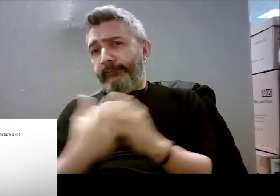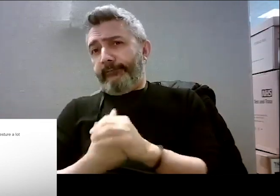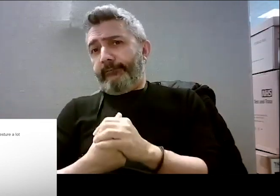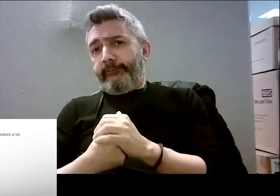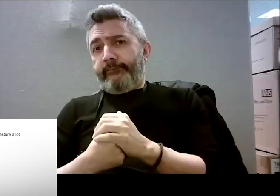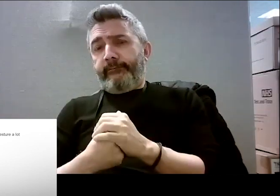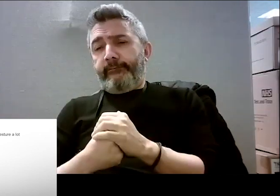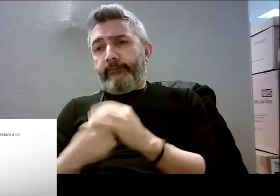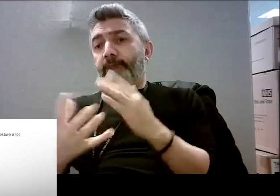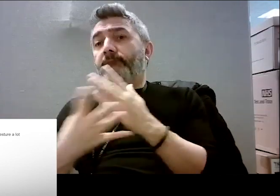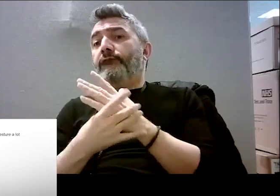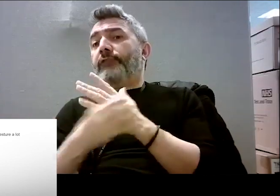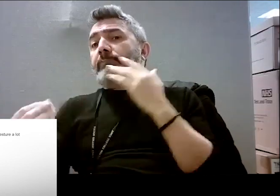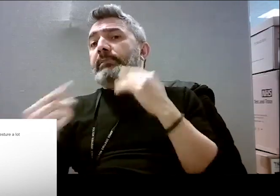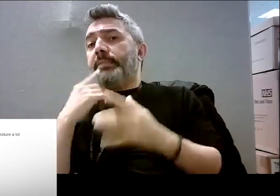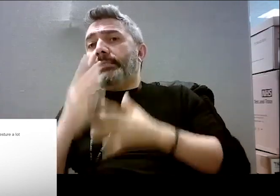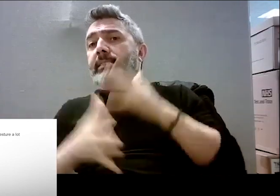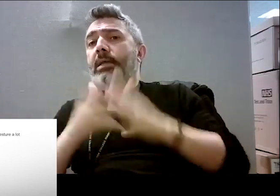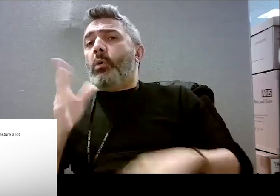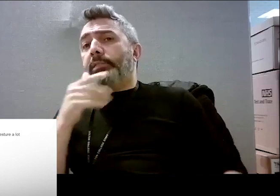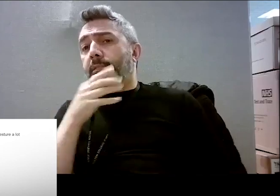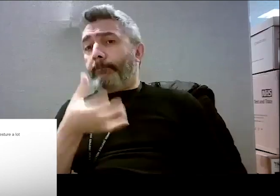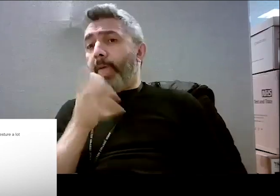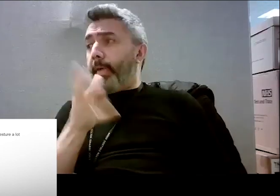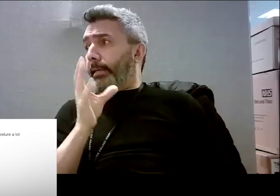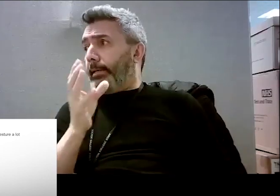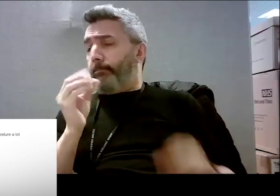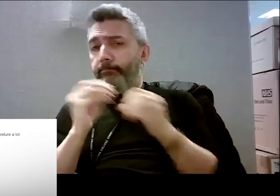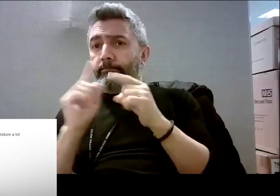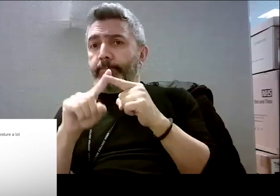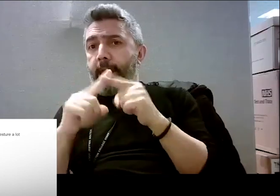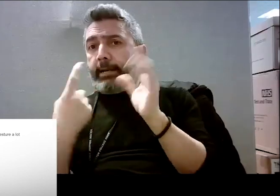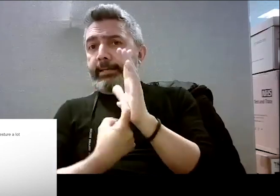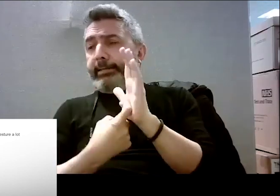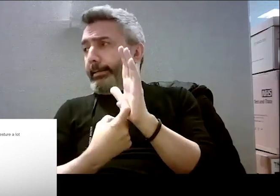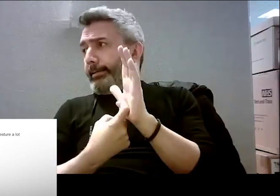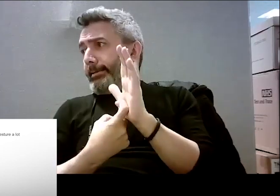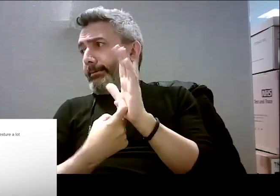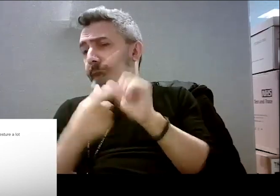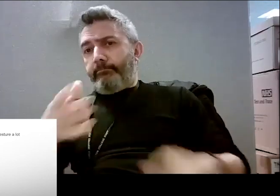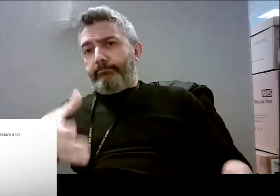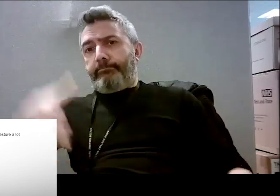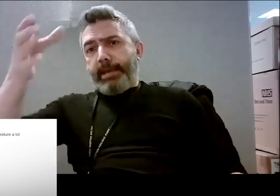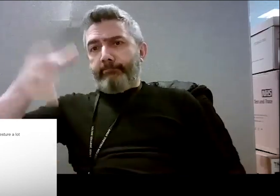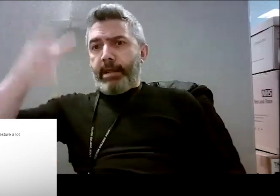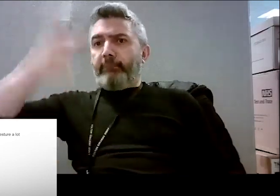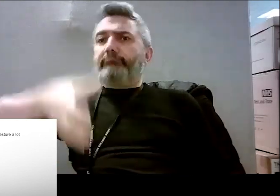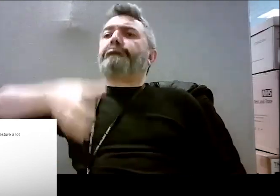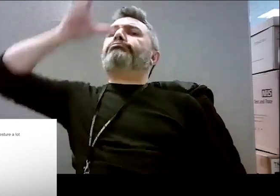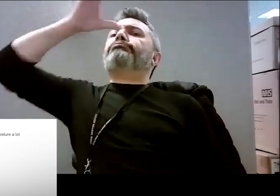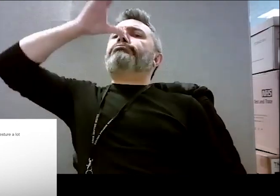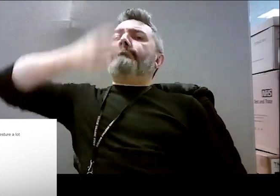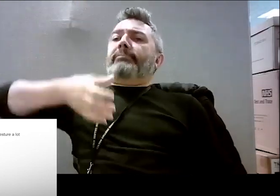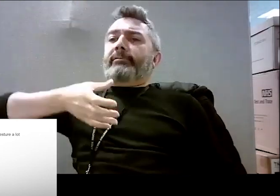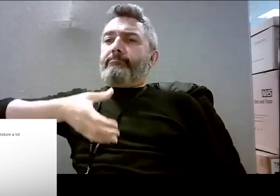of gestures that you would have normally as hearing people. So if you're in a noisy pub, you'd maybe go